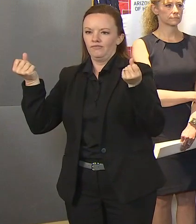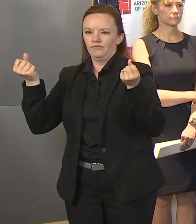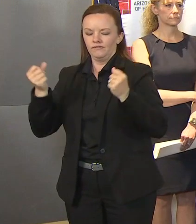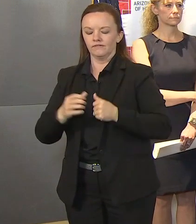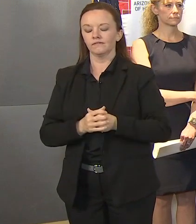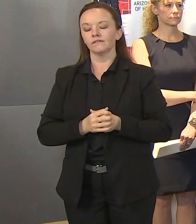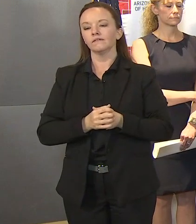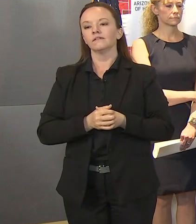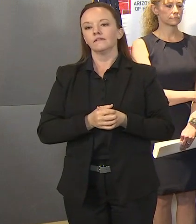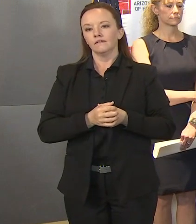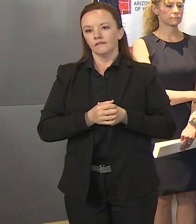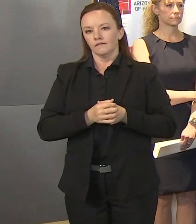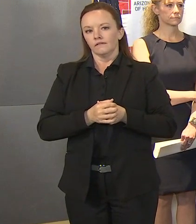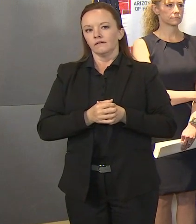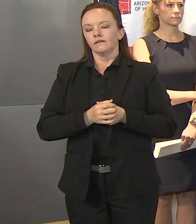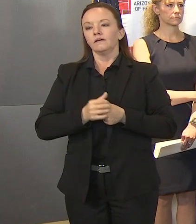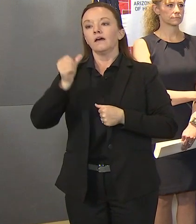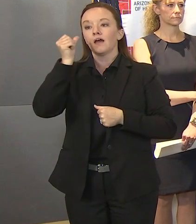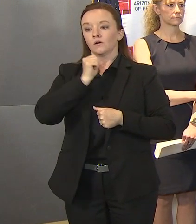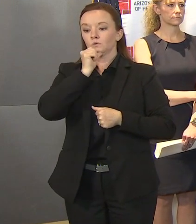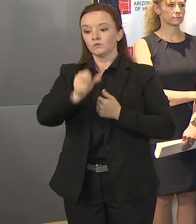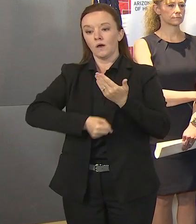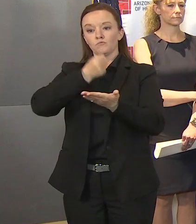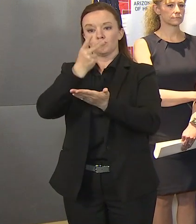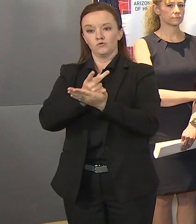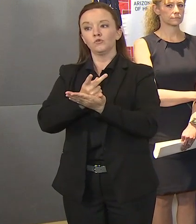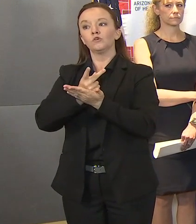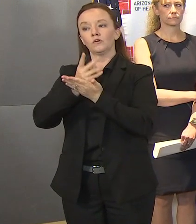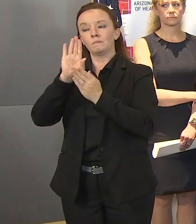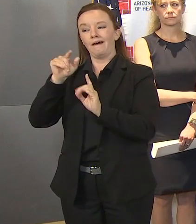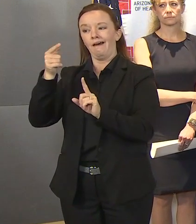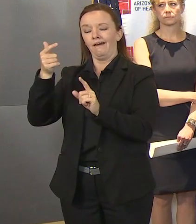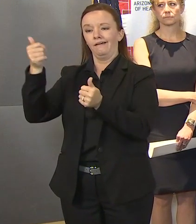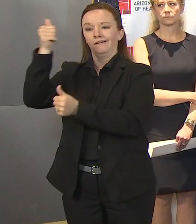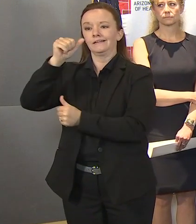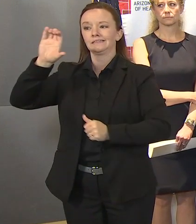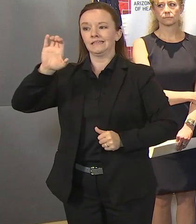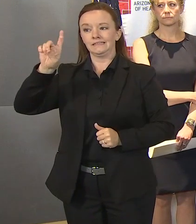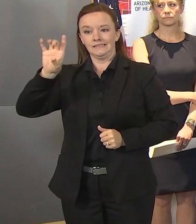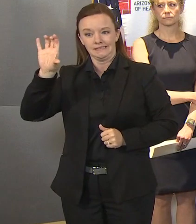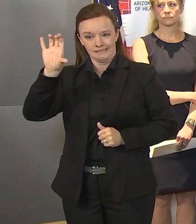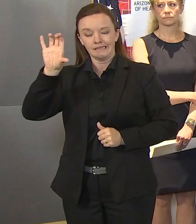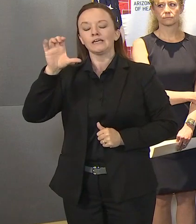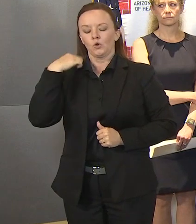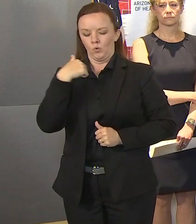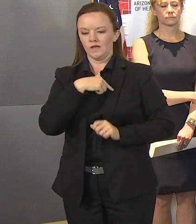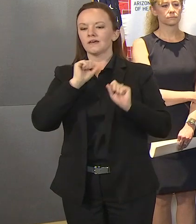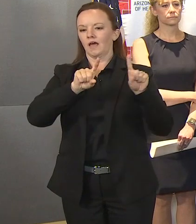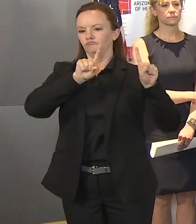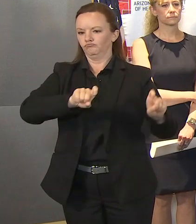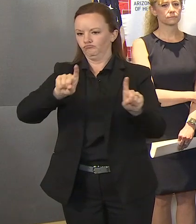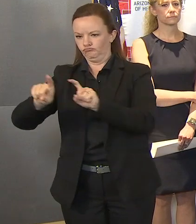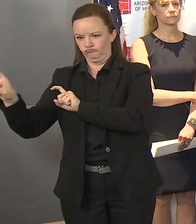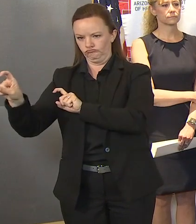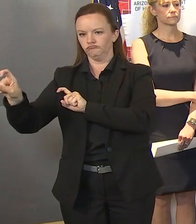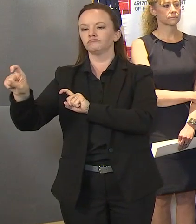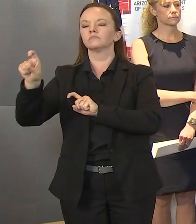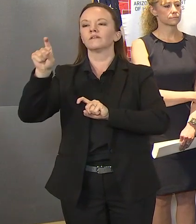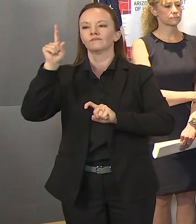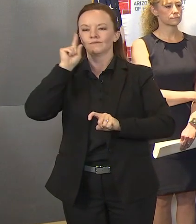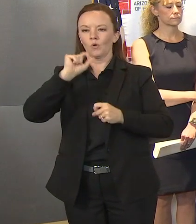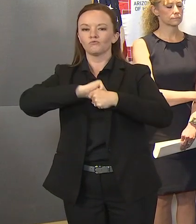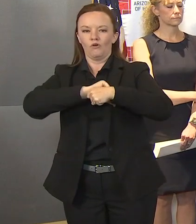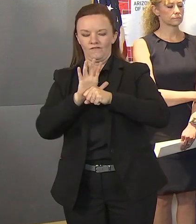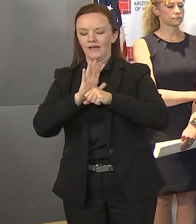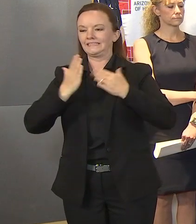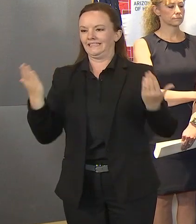Arizona is approved by the Centers for Disease Control to conduct in-house testing right here in this lab. That has allowed